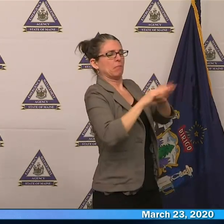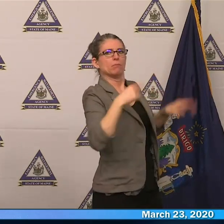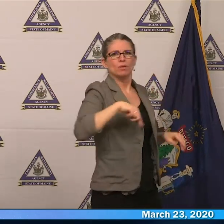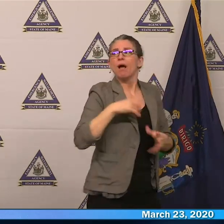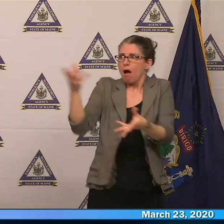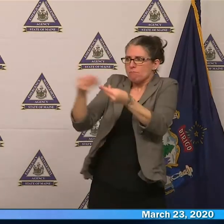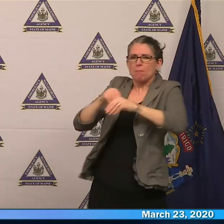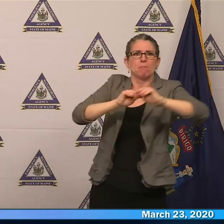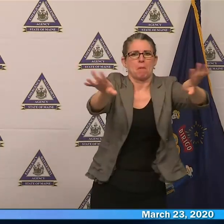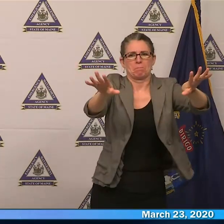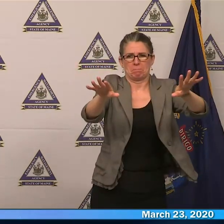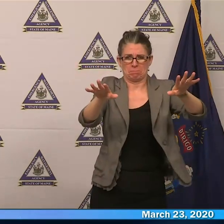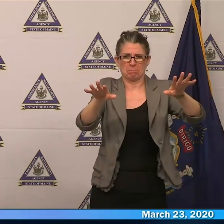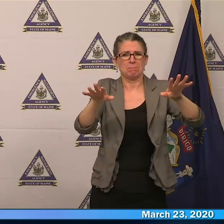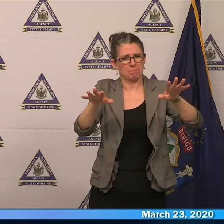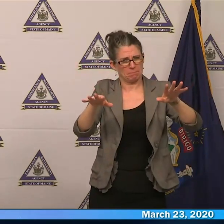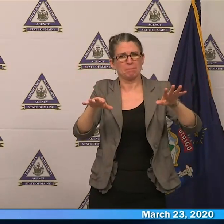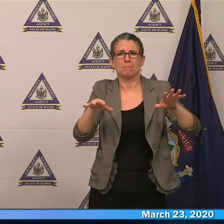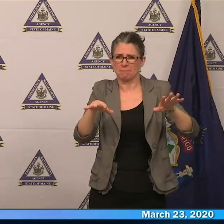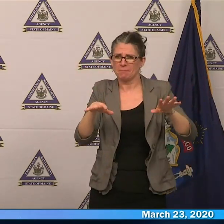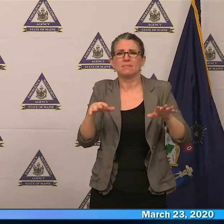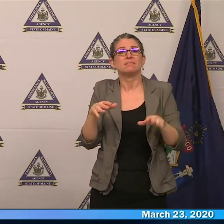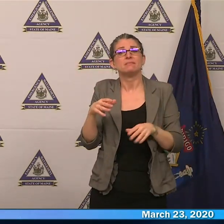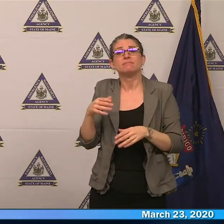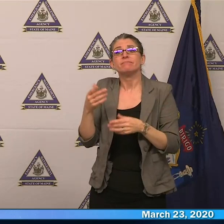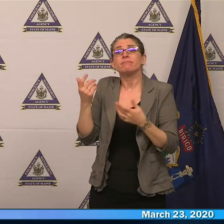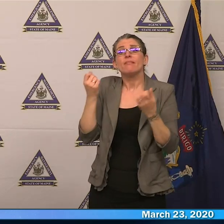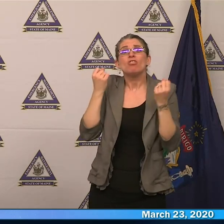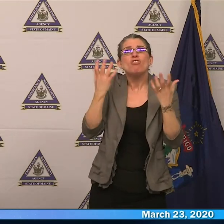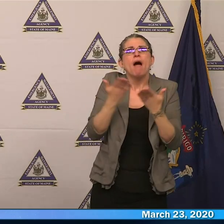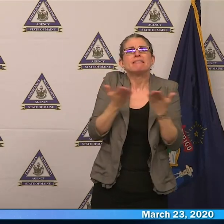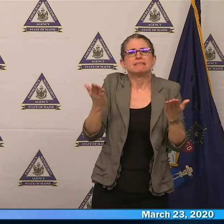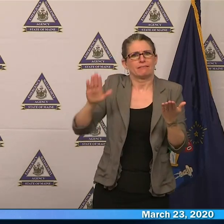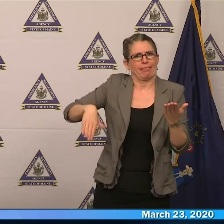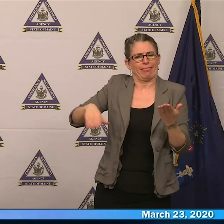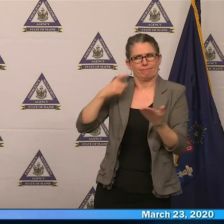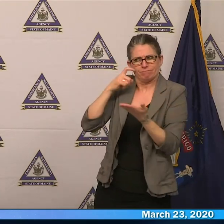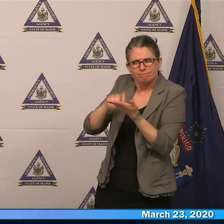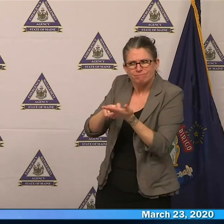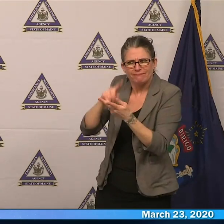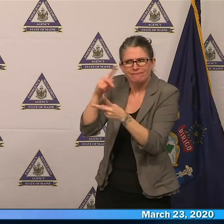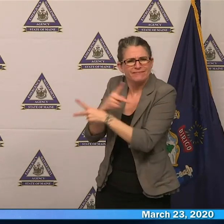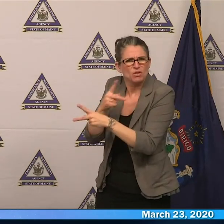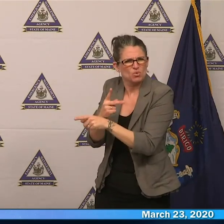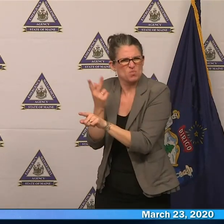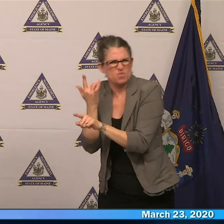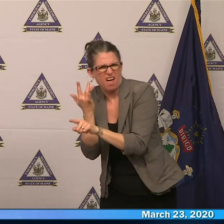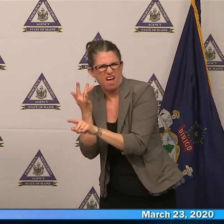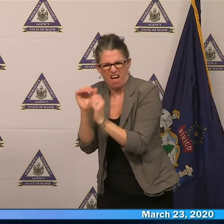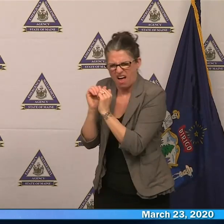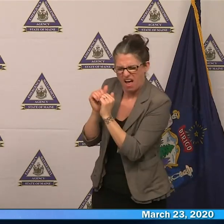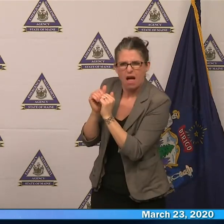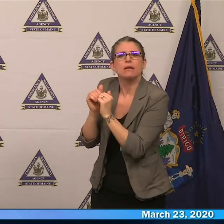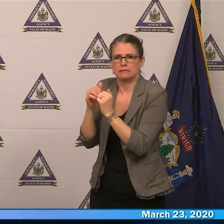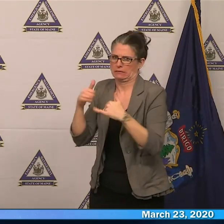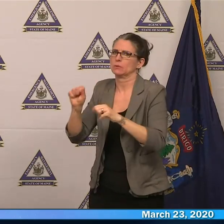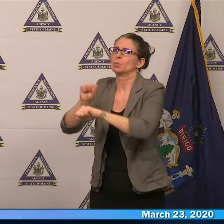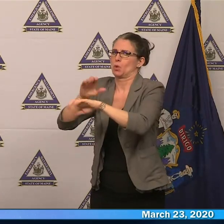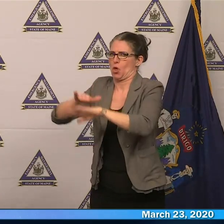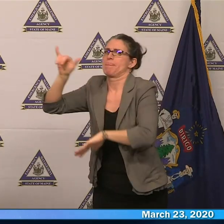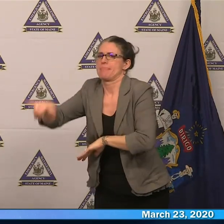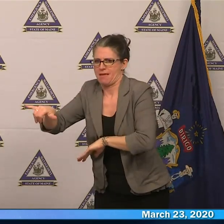in times of uncertainty and in times of stress, fear anxiety, and